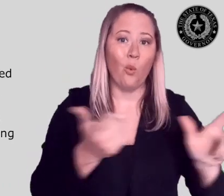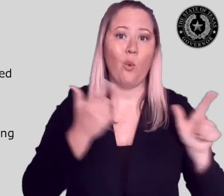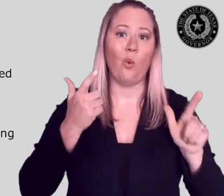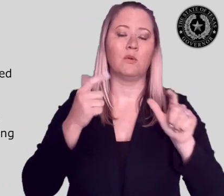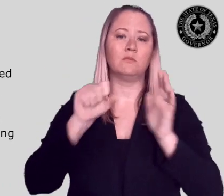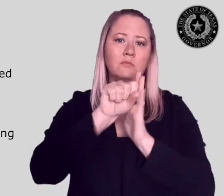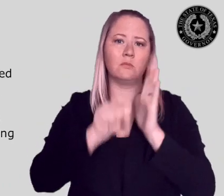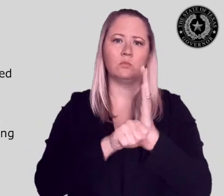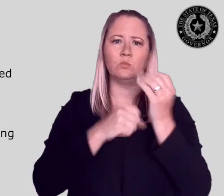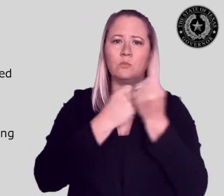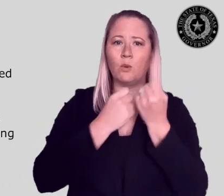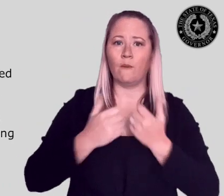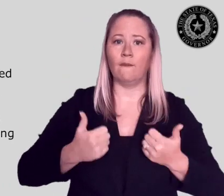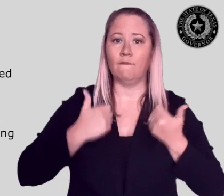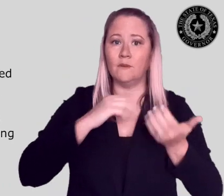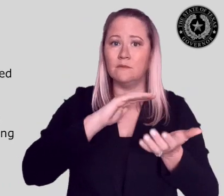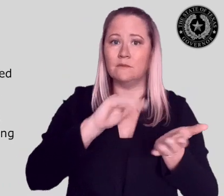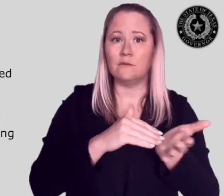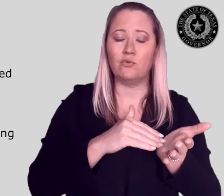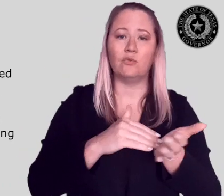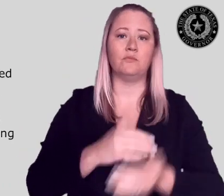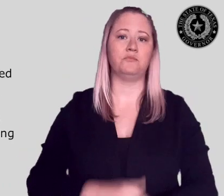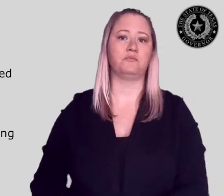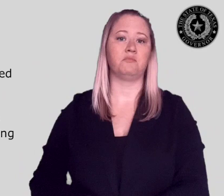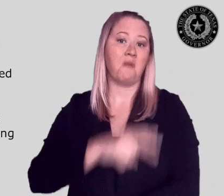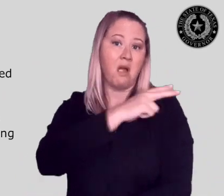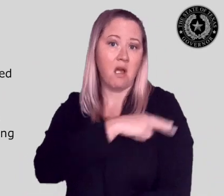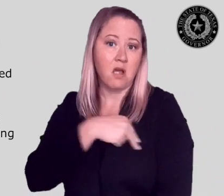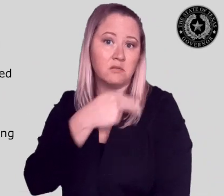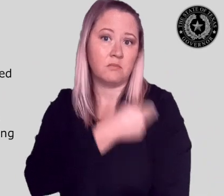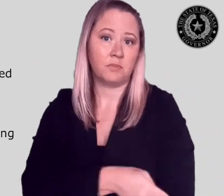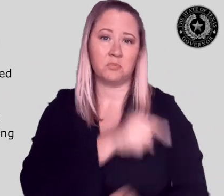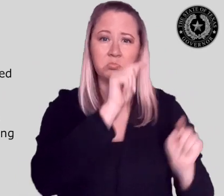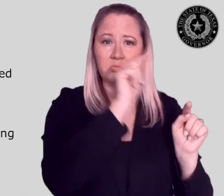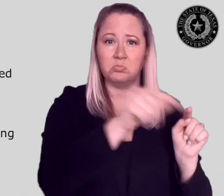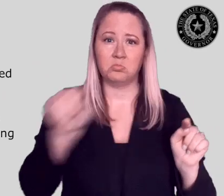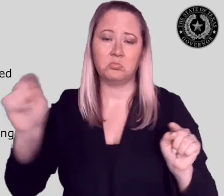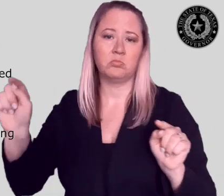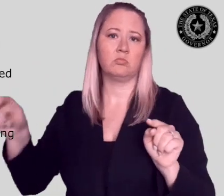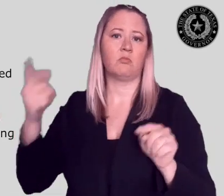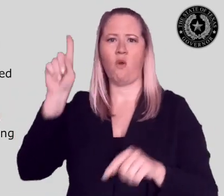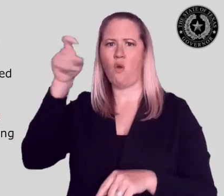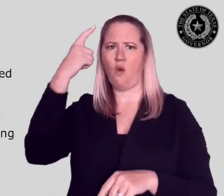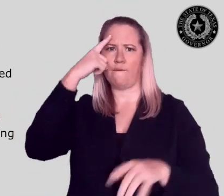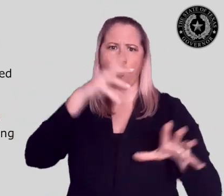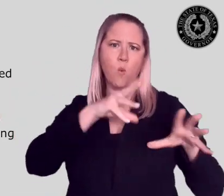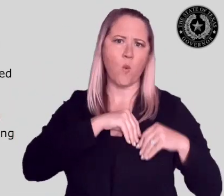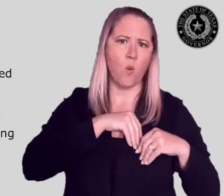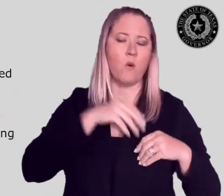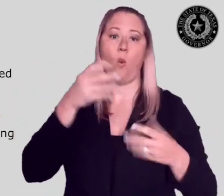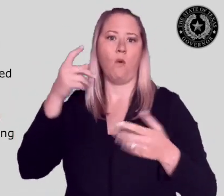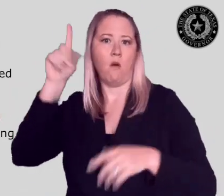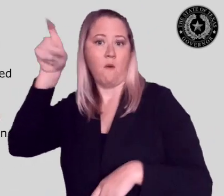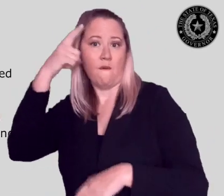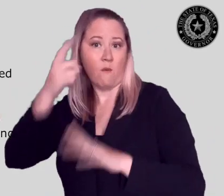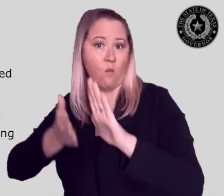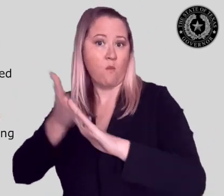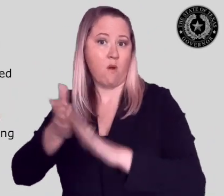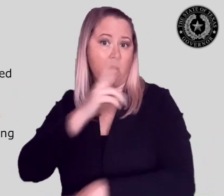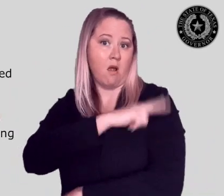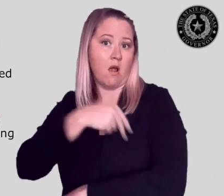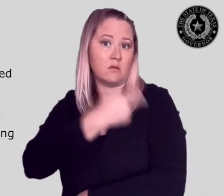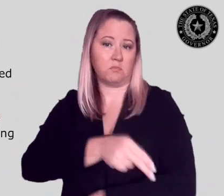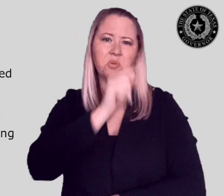state-supported living centers, government-owned hospitals, and government-operated hospitals may continue to use appropriate